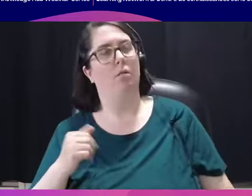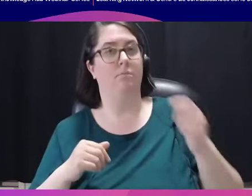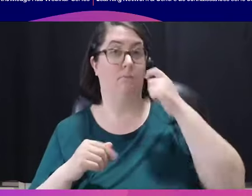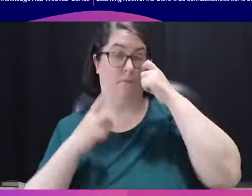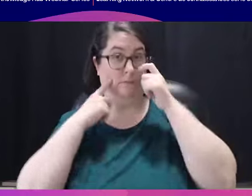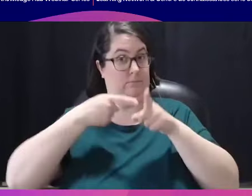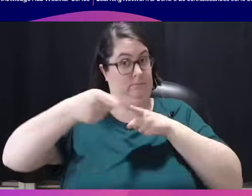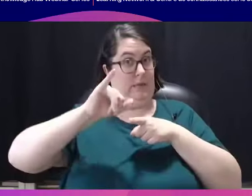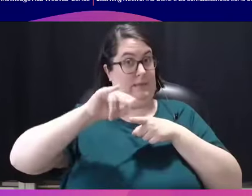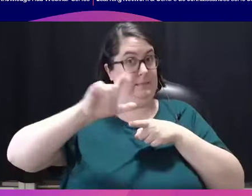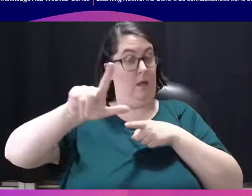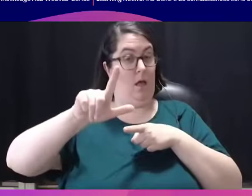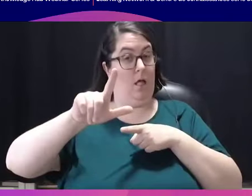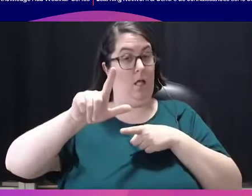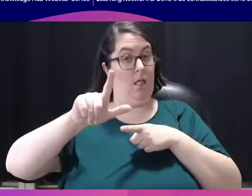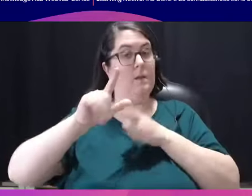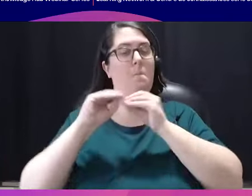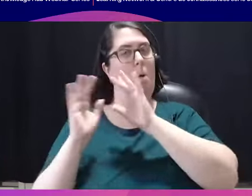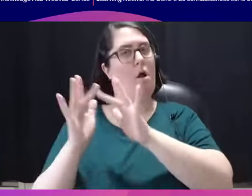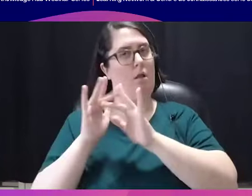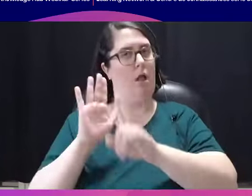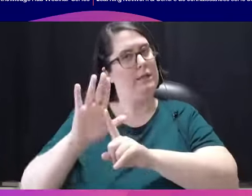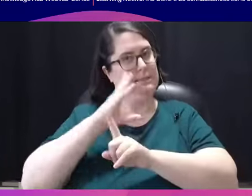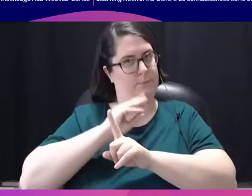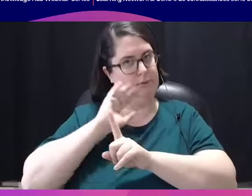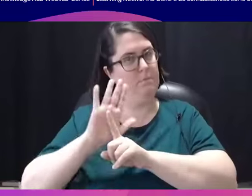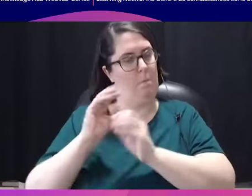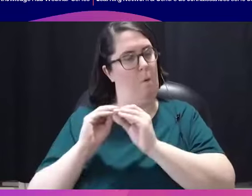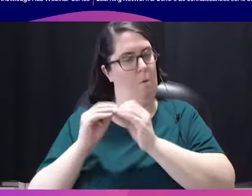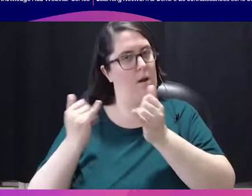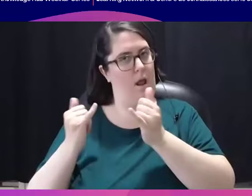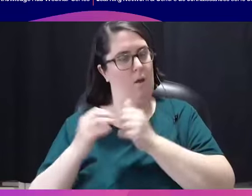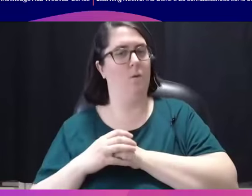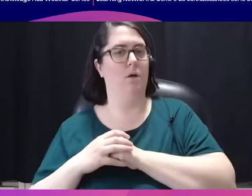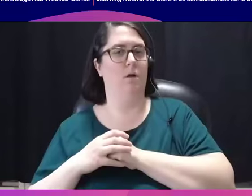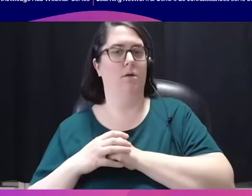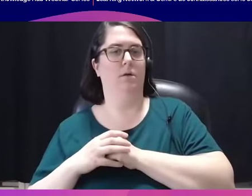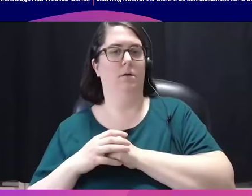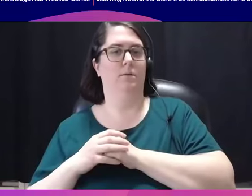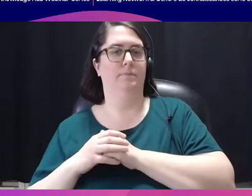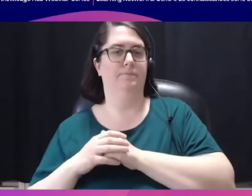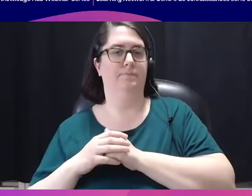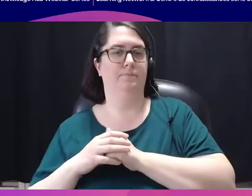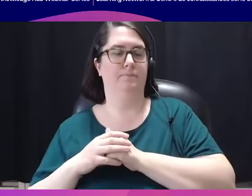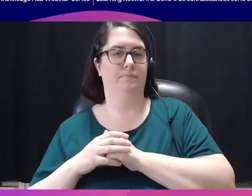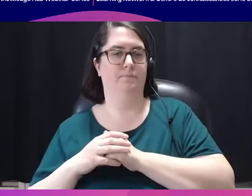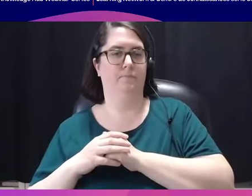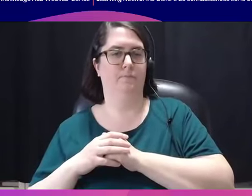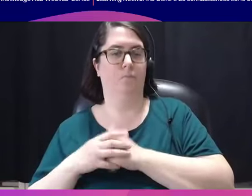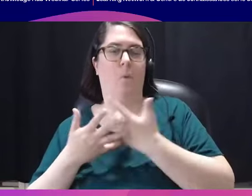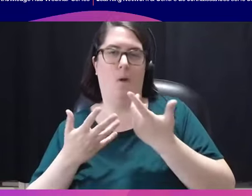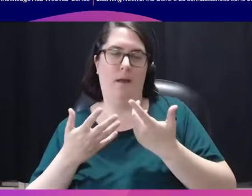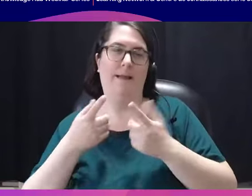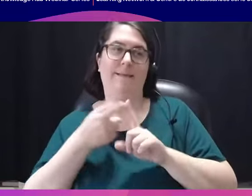it really is an online experience. I think just because it has stemmed